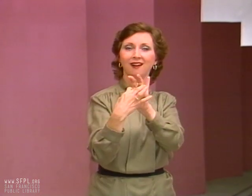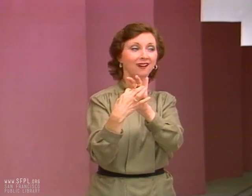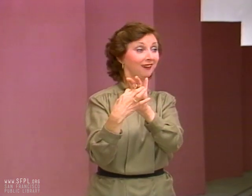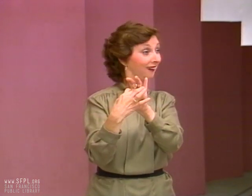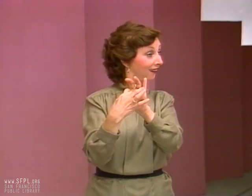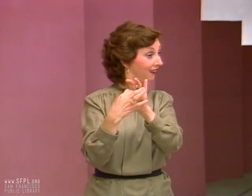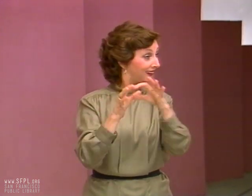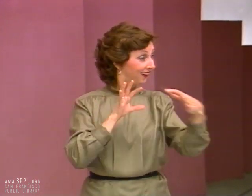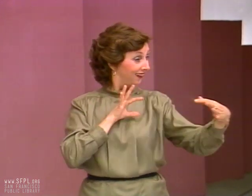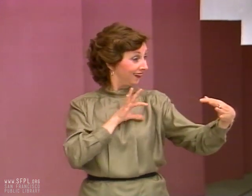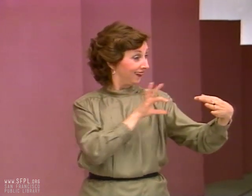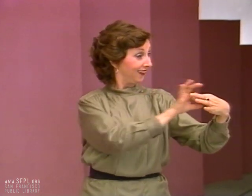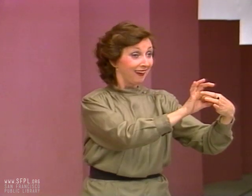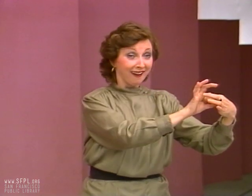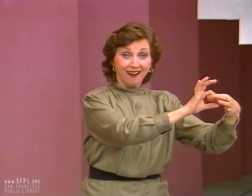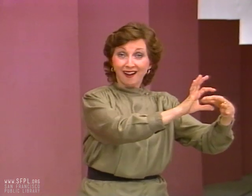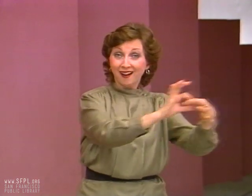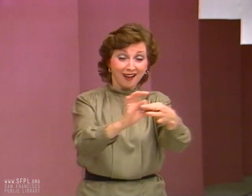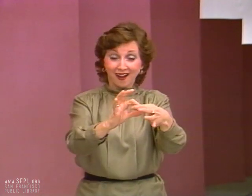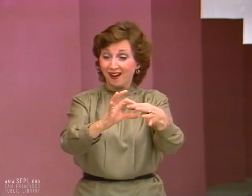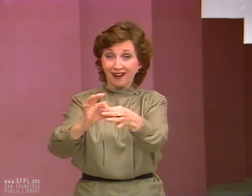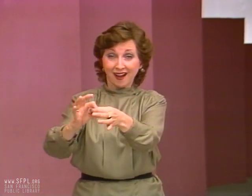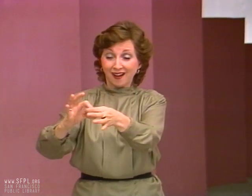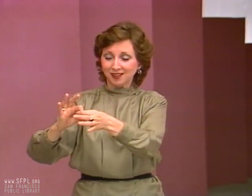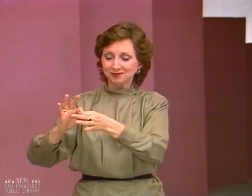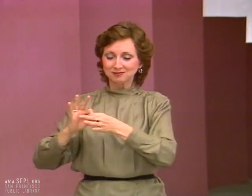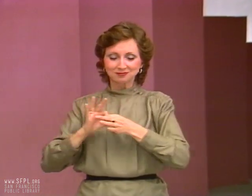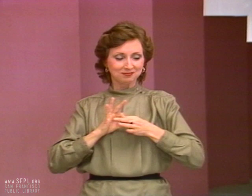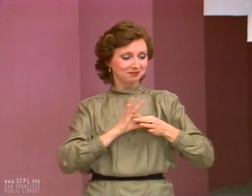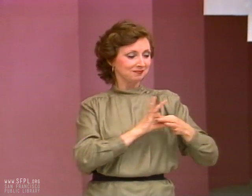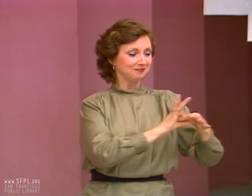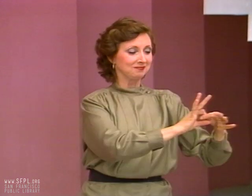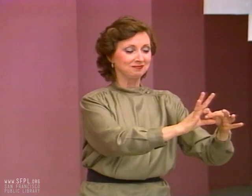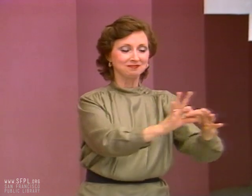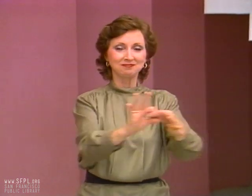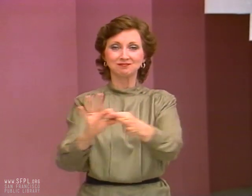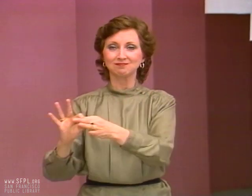the unifying elements of all human experience.